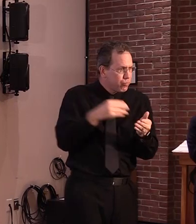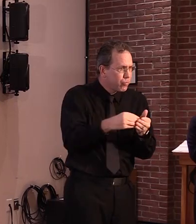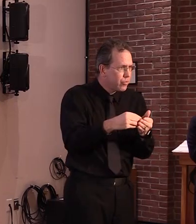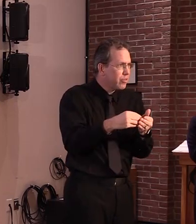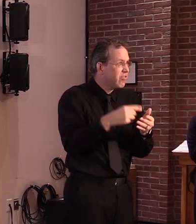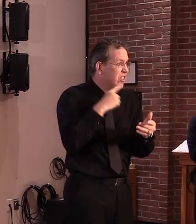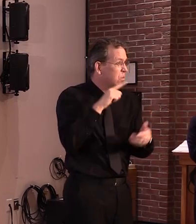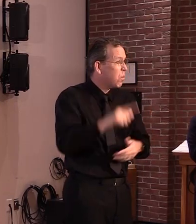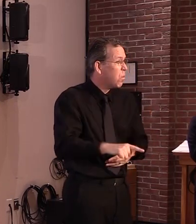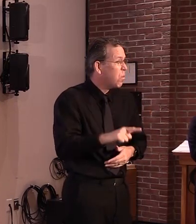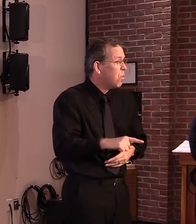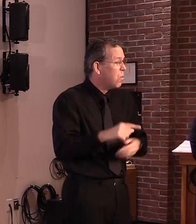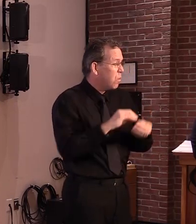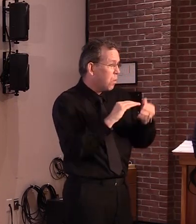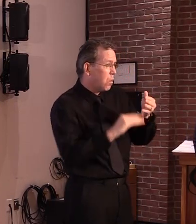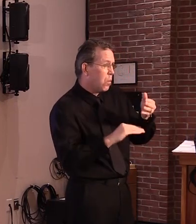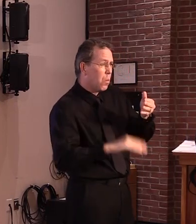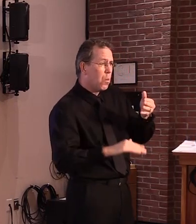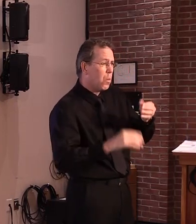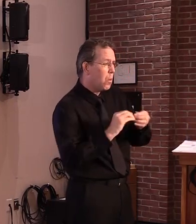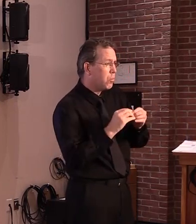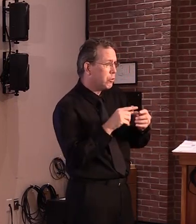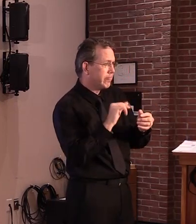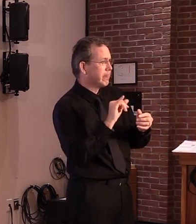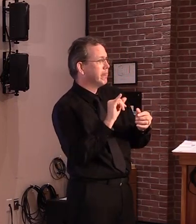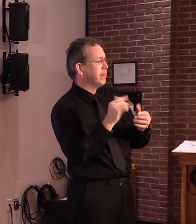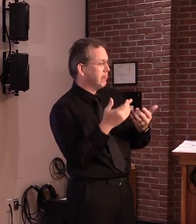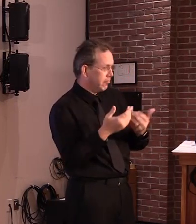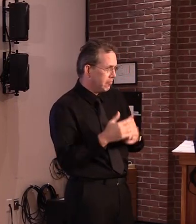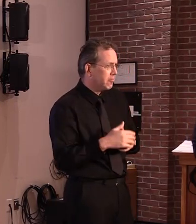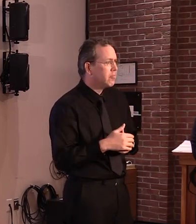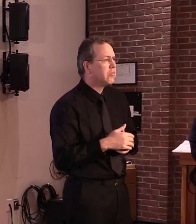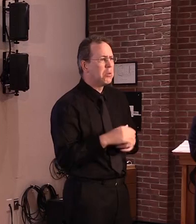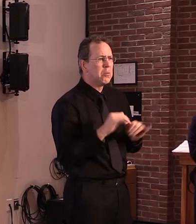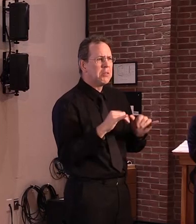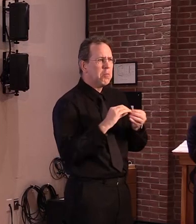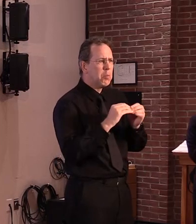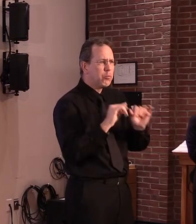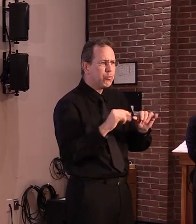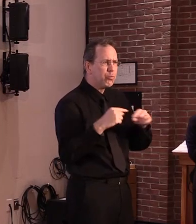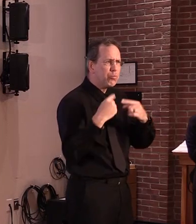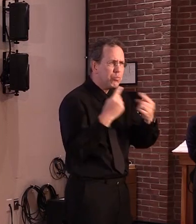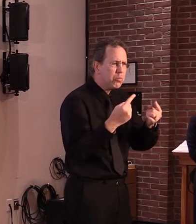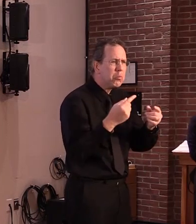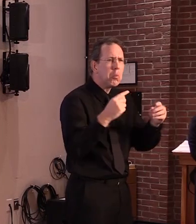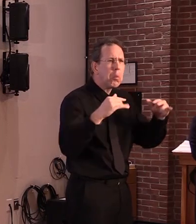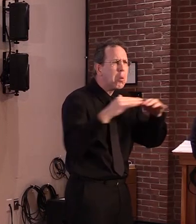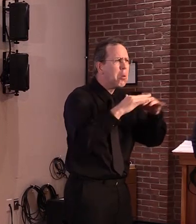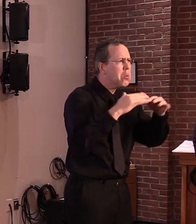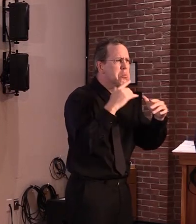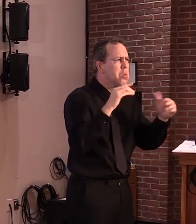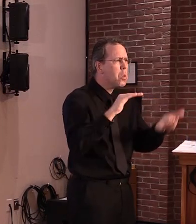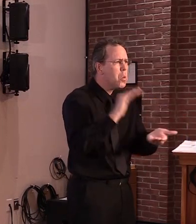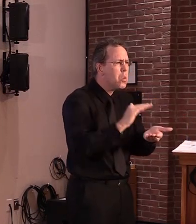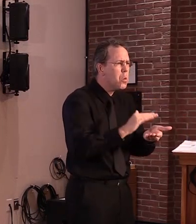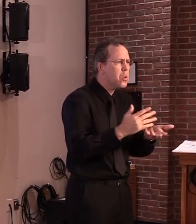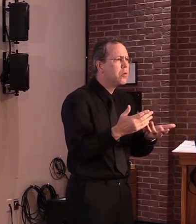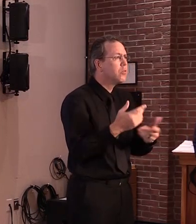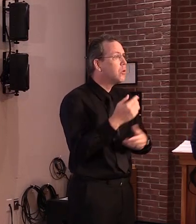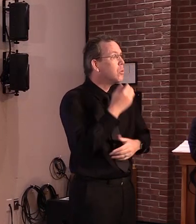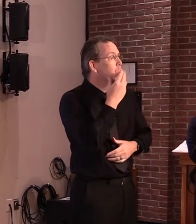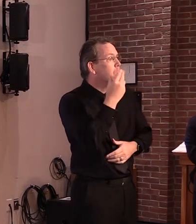states. And we continue to remain at a very low level of mobility, even relative to the warming weather and the